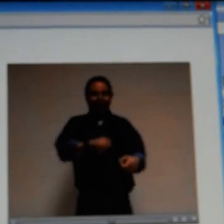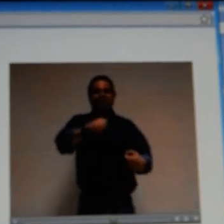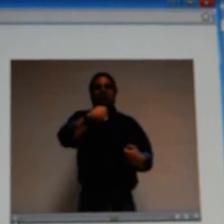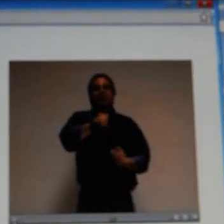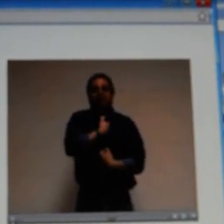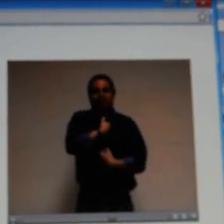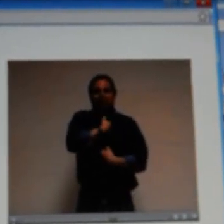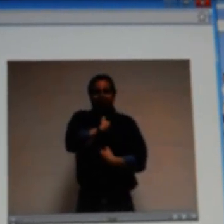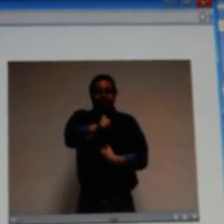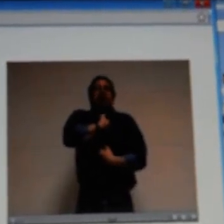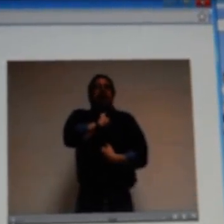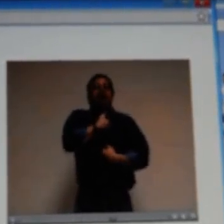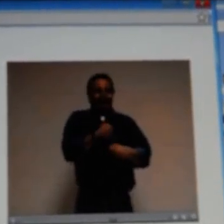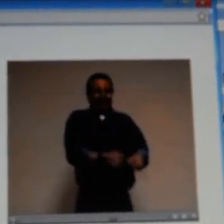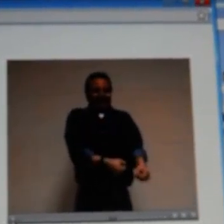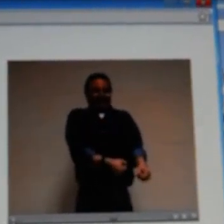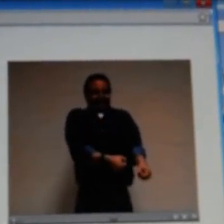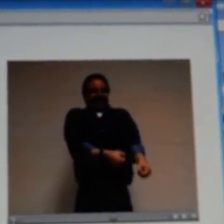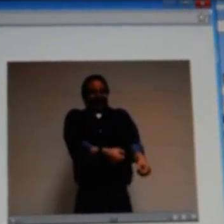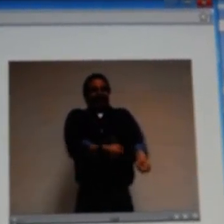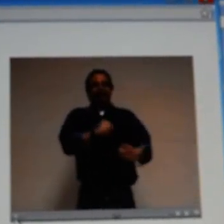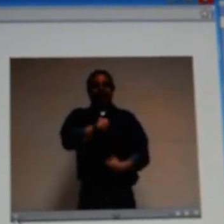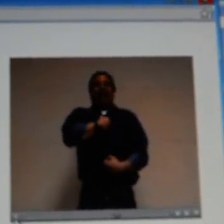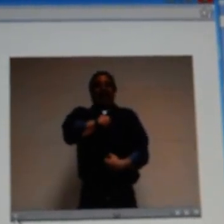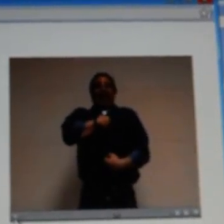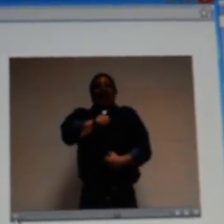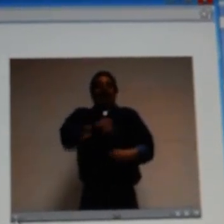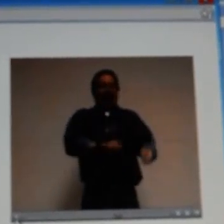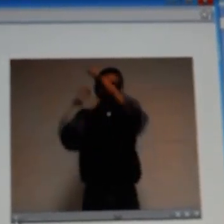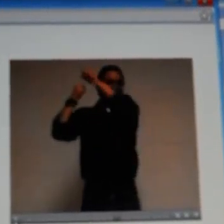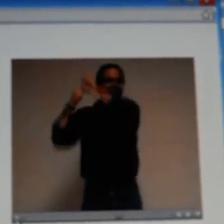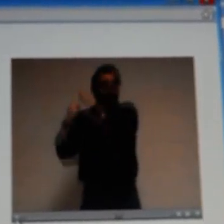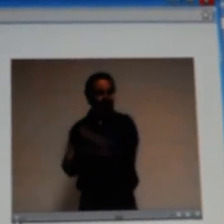and attempt to shock the man back into life.